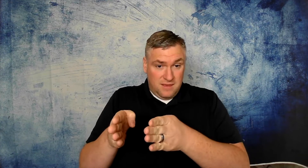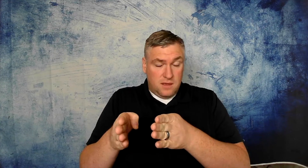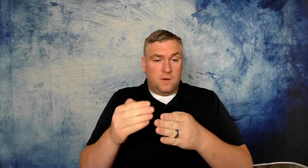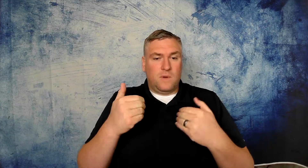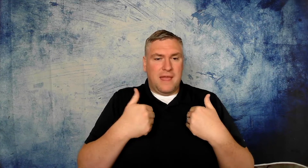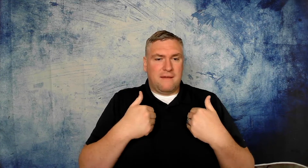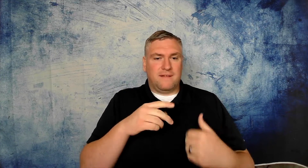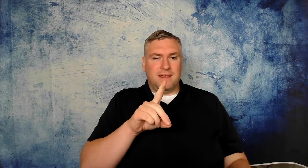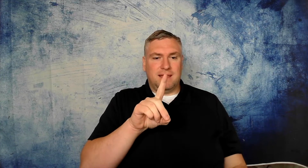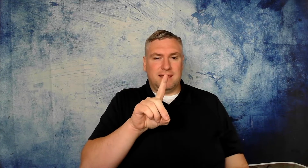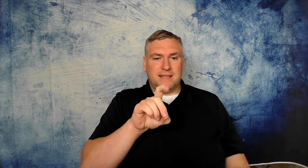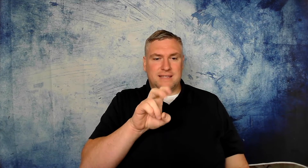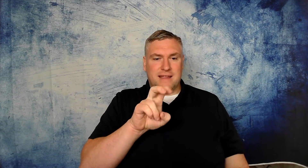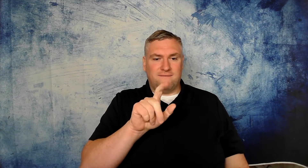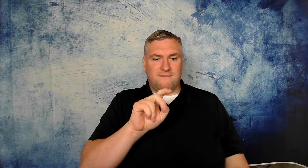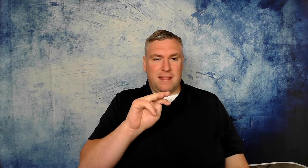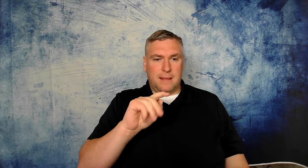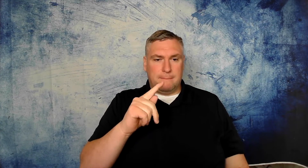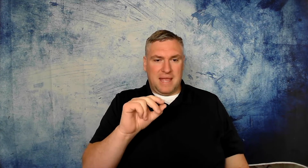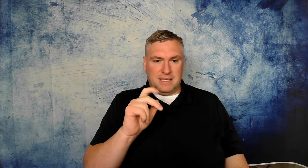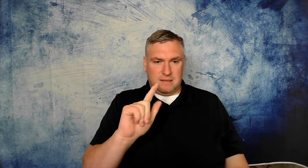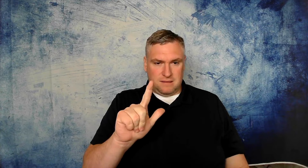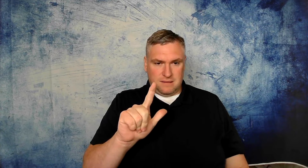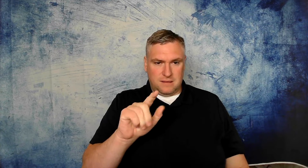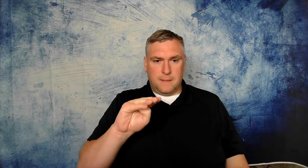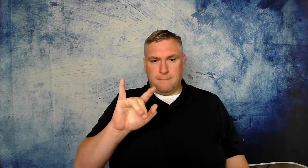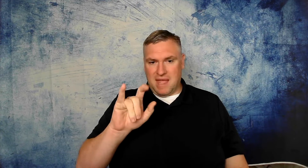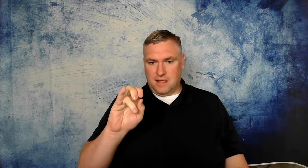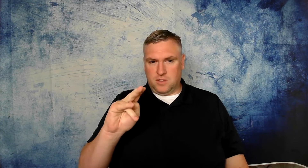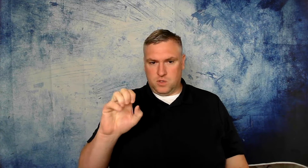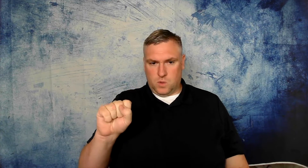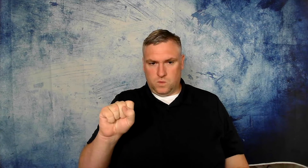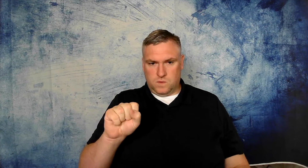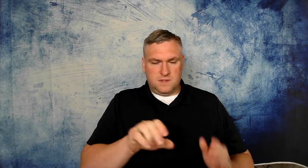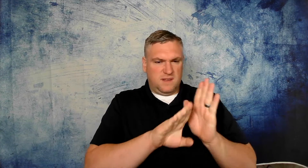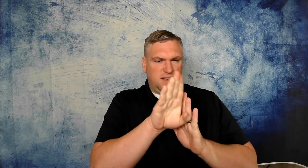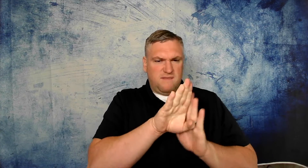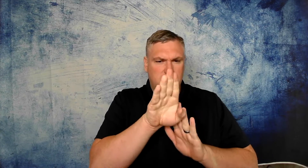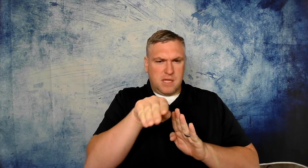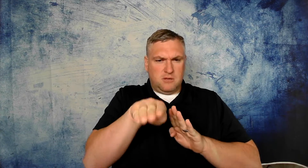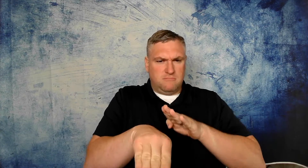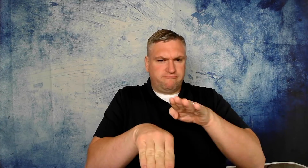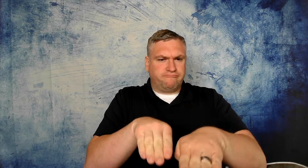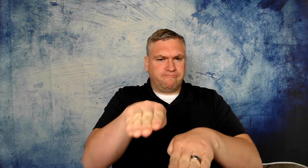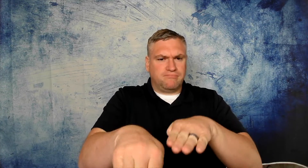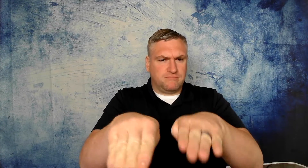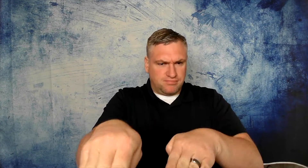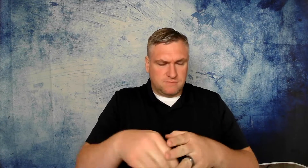Now, each path has developmental milestones.